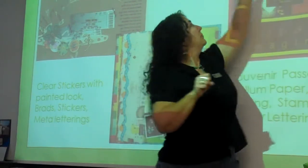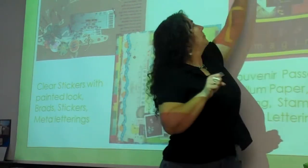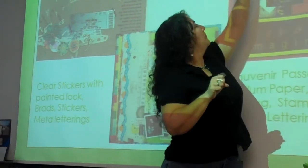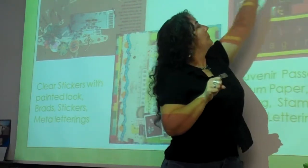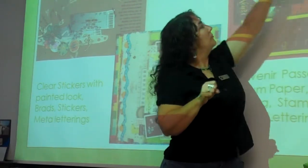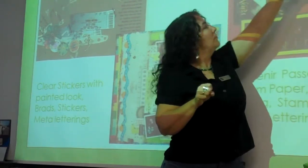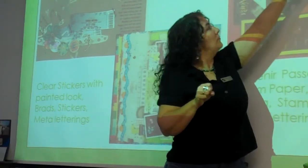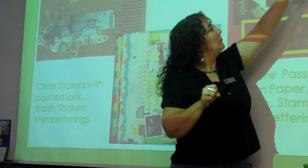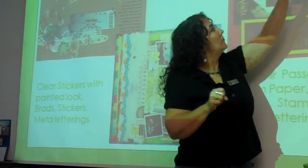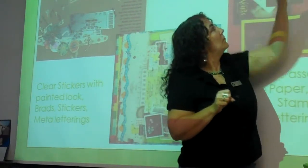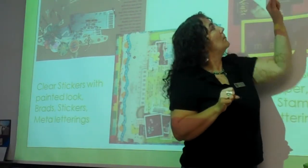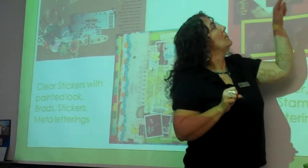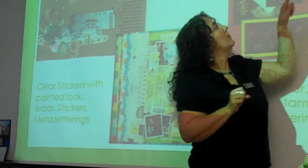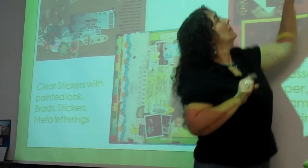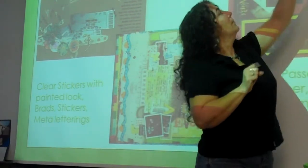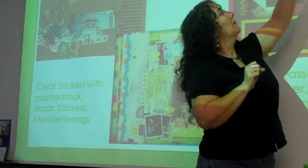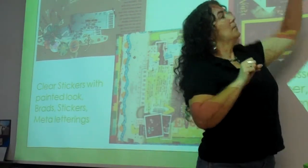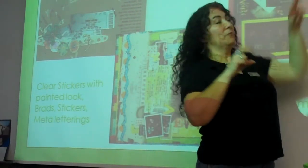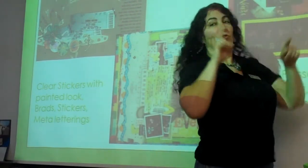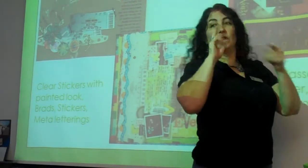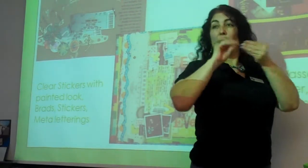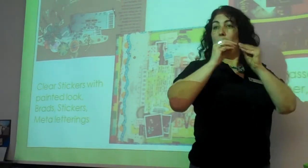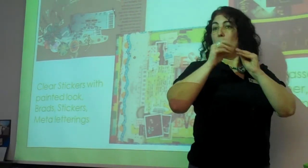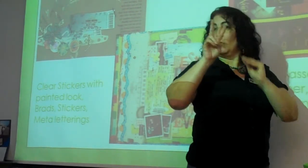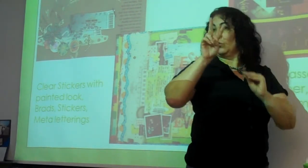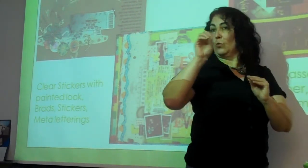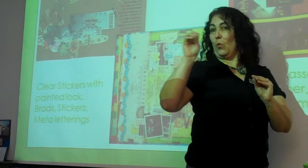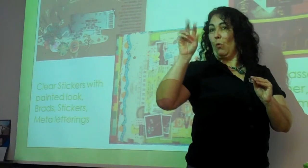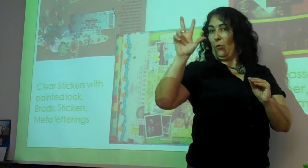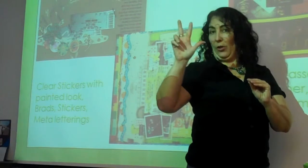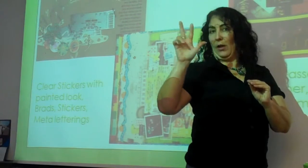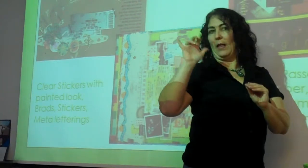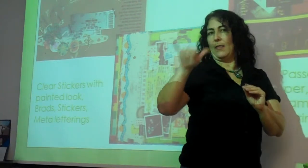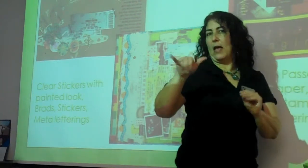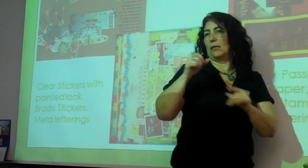and some brads to connect this all together.